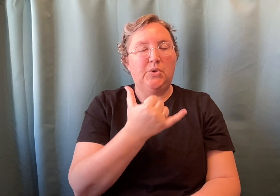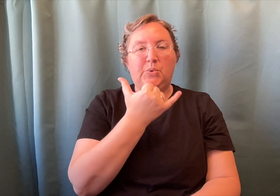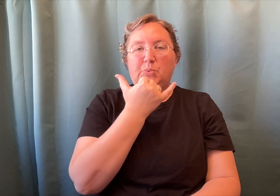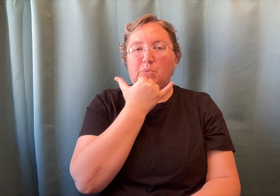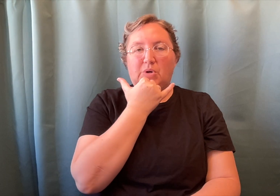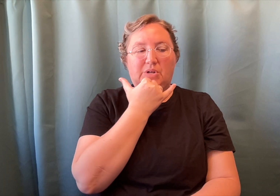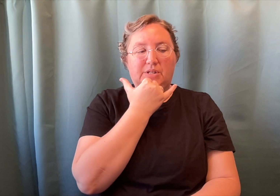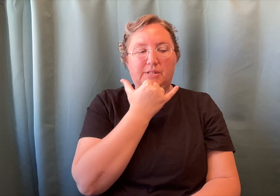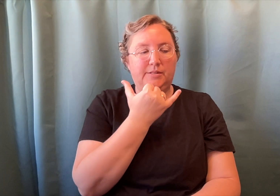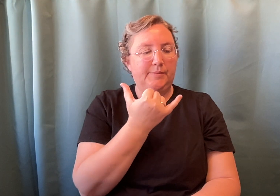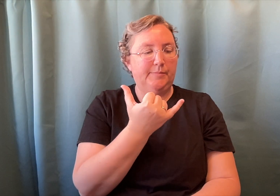Wrong,